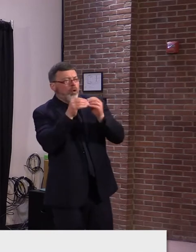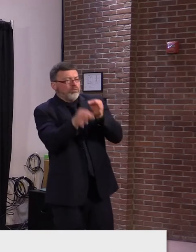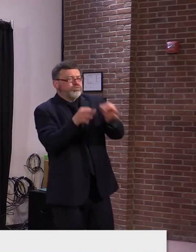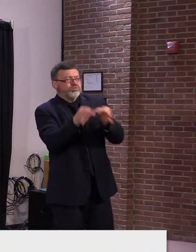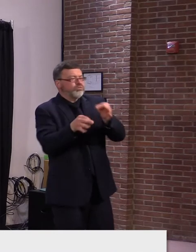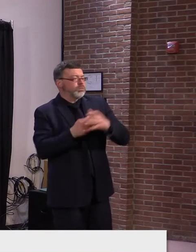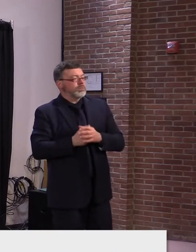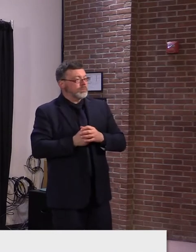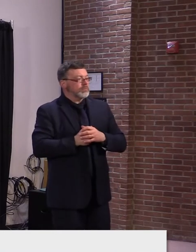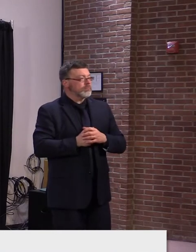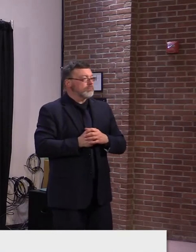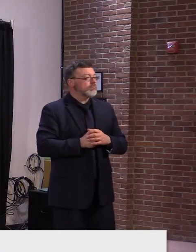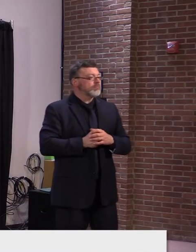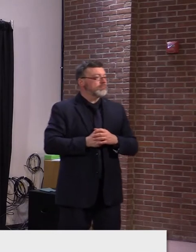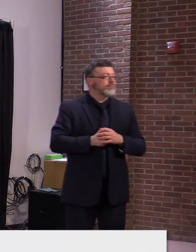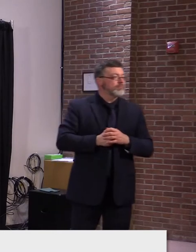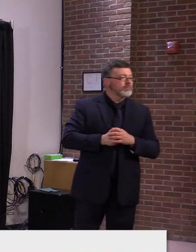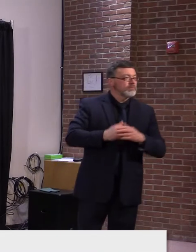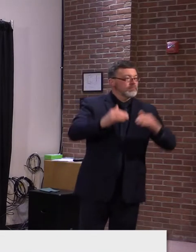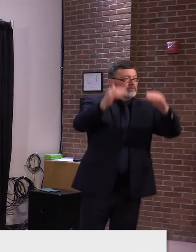Greg Lamoureux, the county courier.